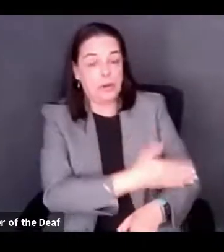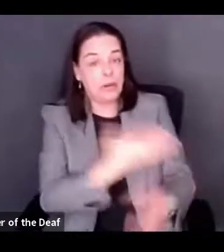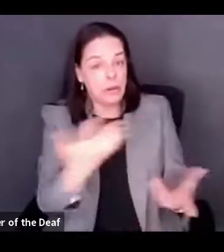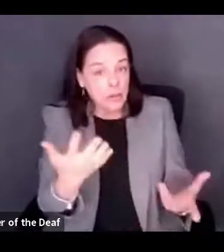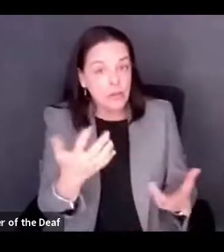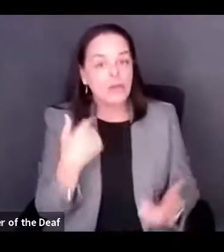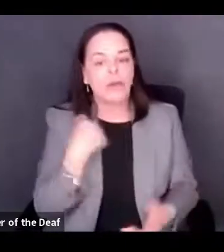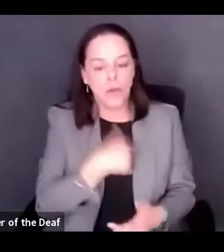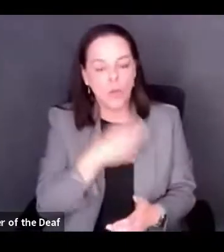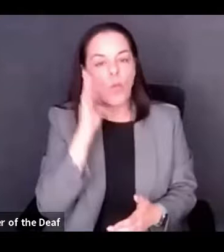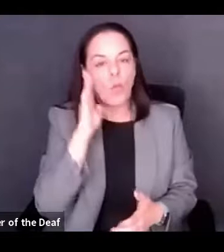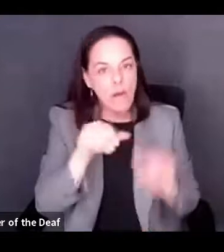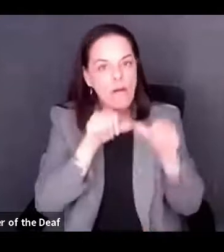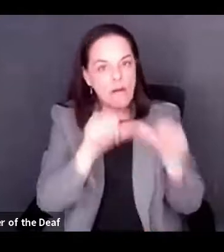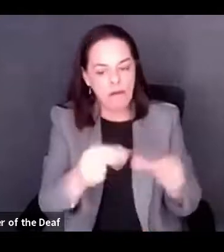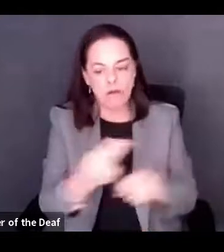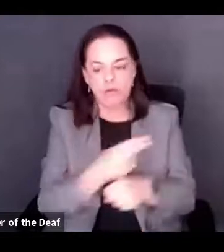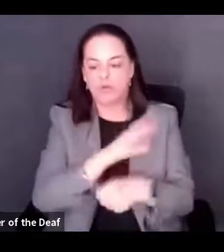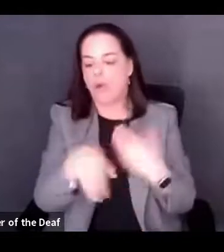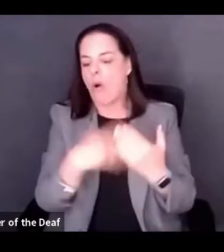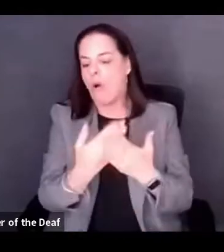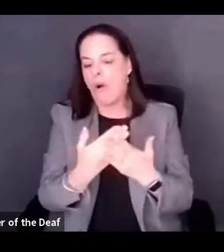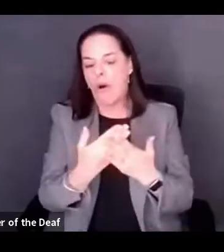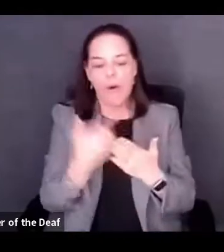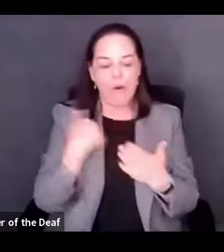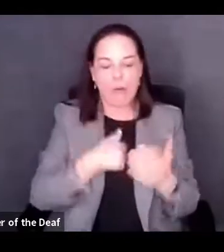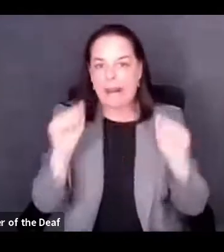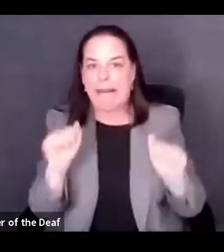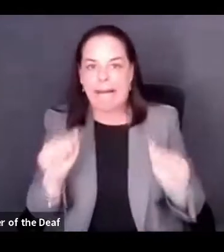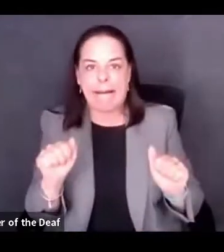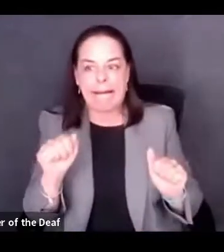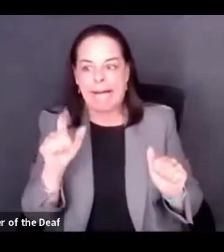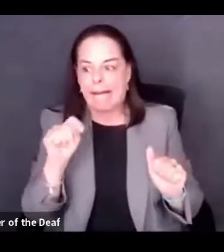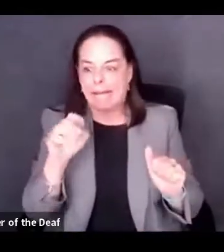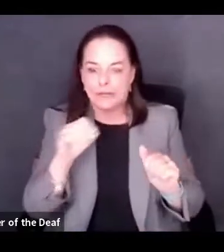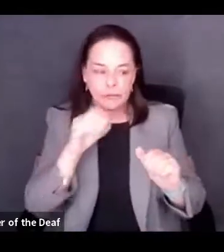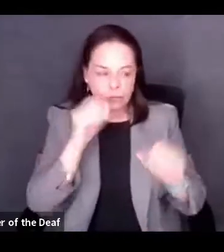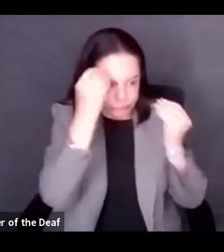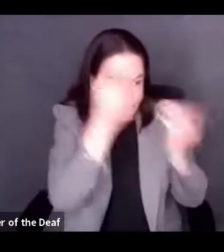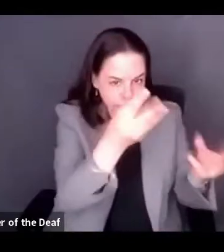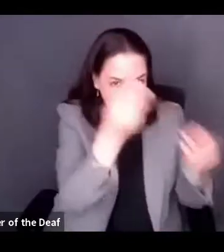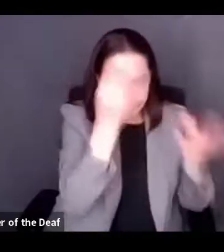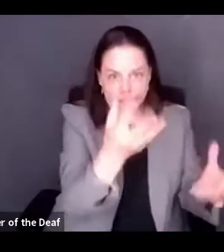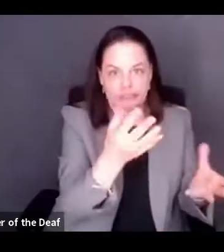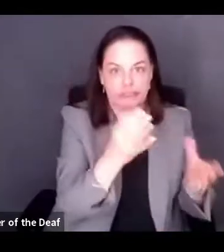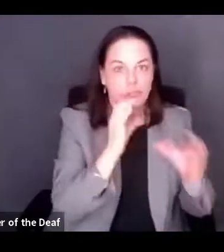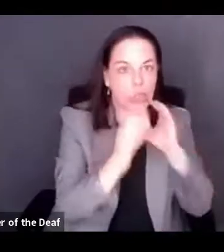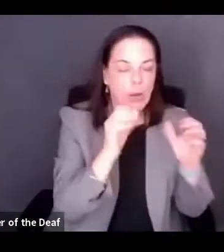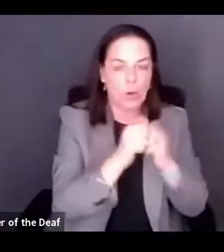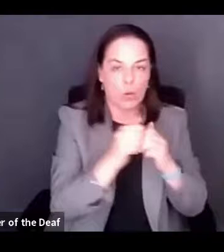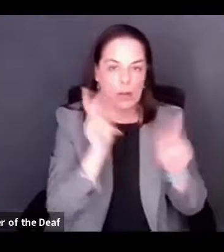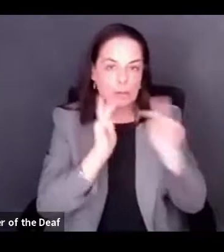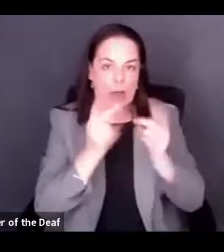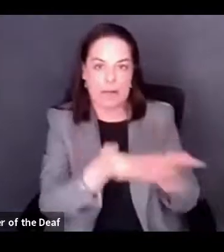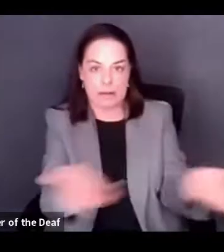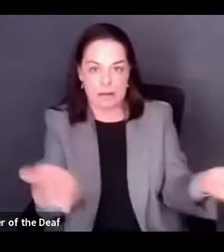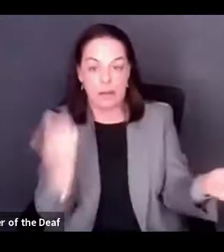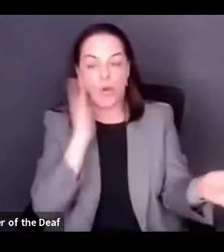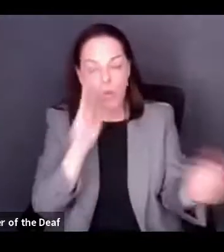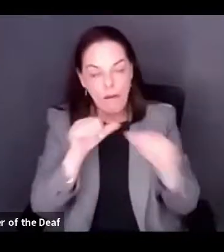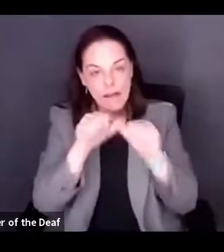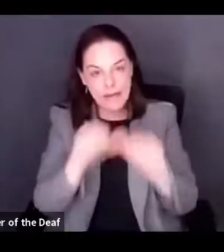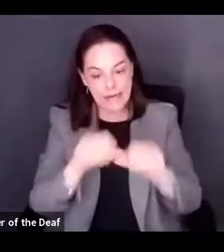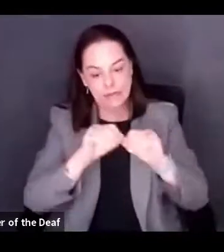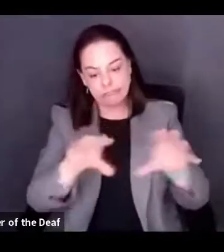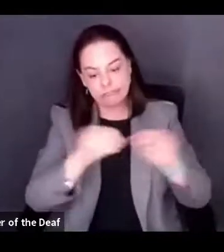Again, we are going to continue to use all of the other tools in our toolbox to communicate with the public. And we will continue to put out